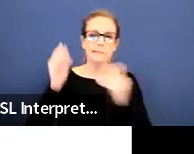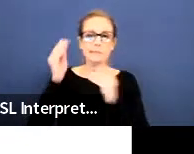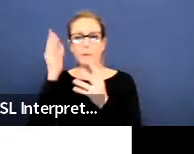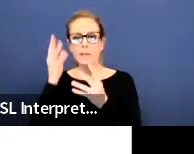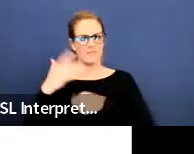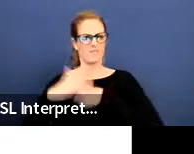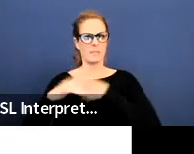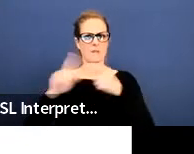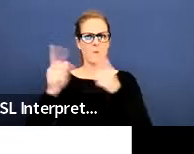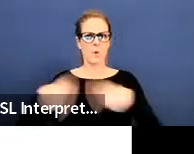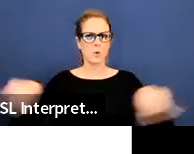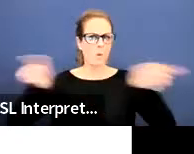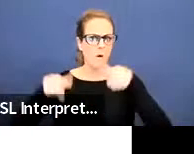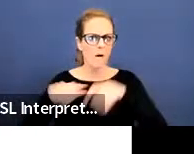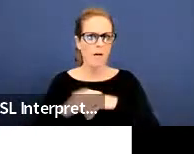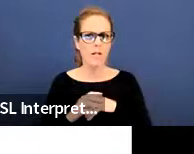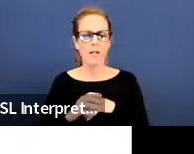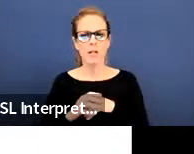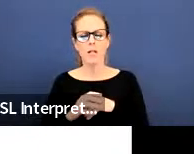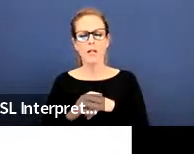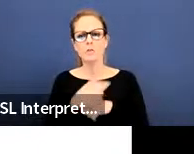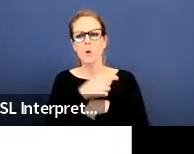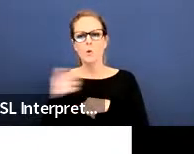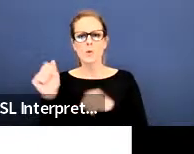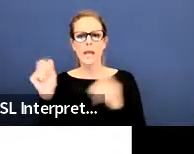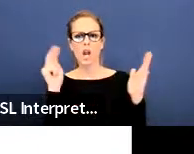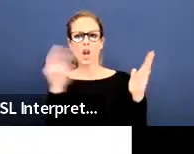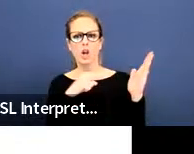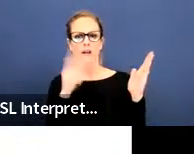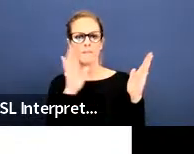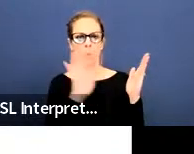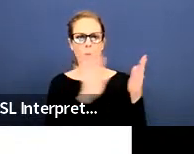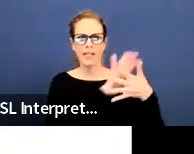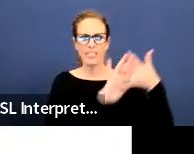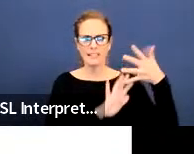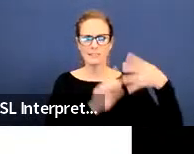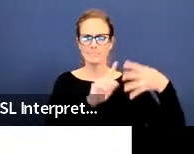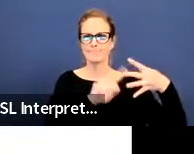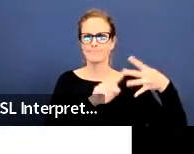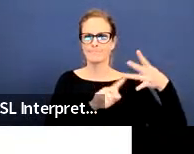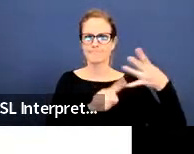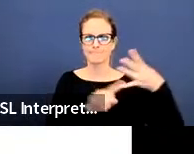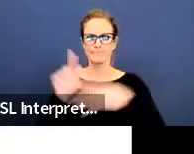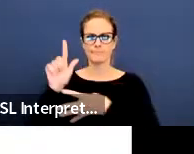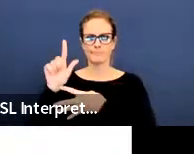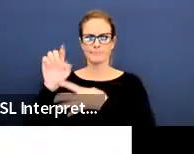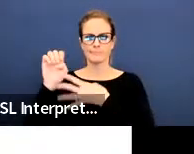be you're able to kind of look and for these 4 key